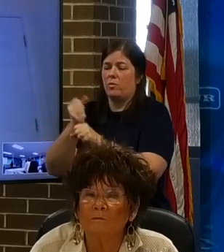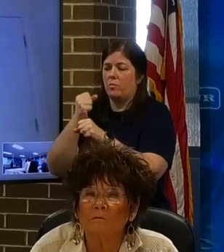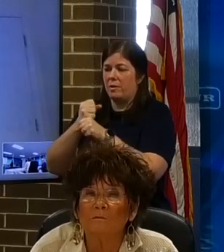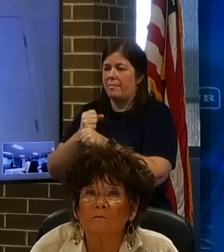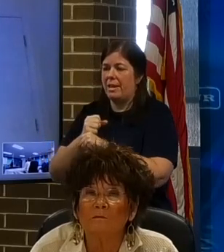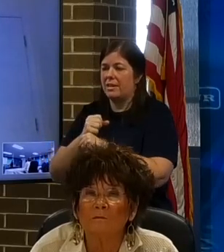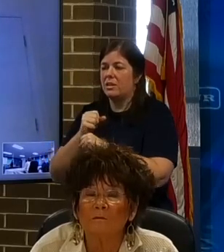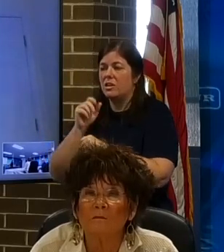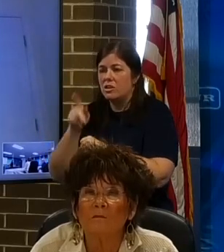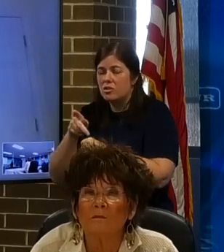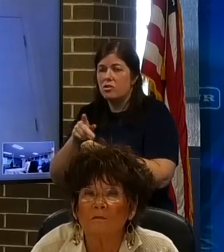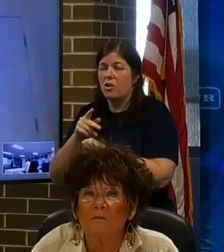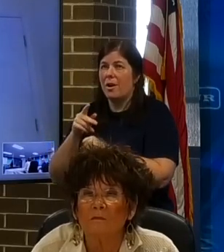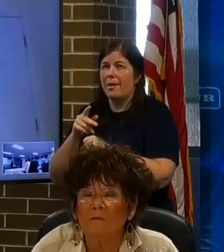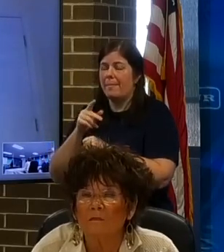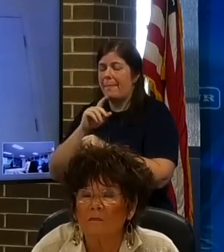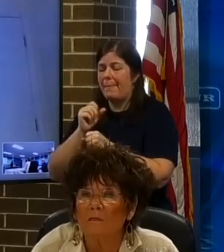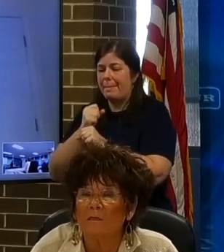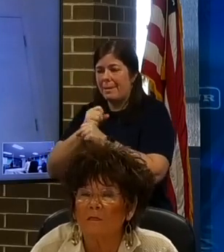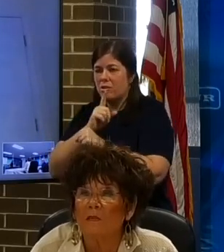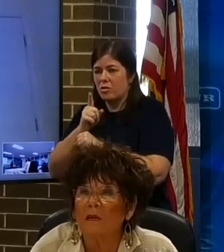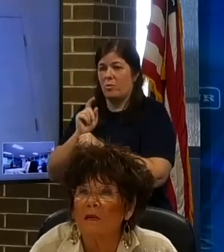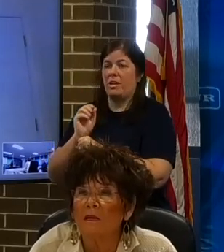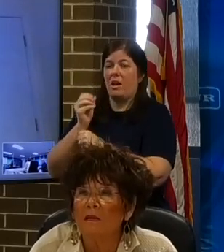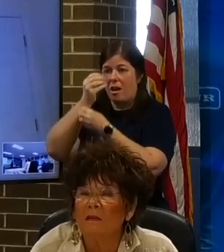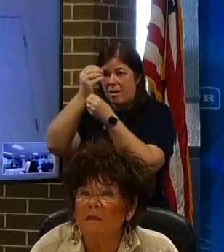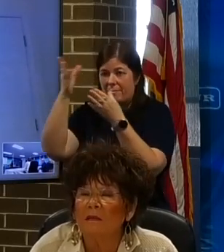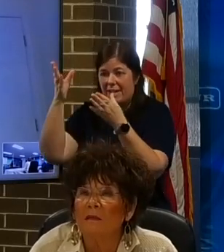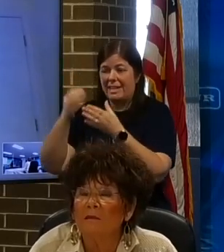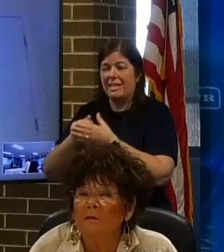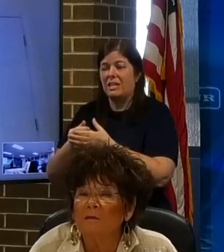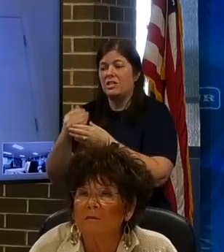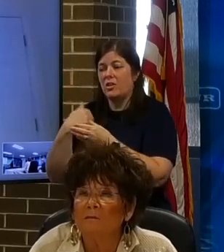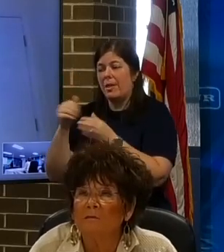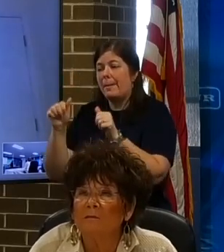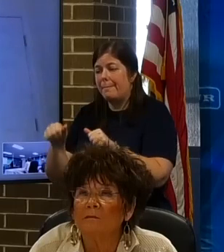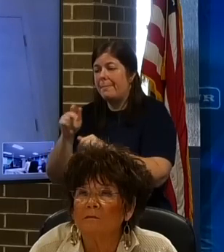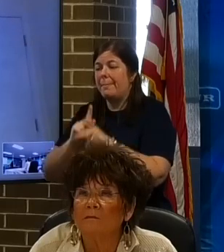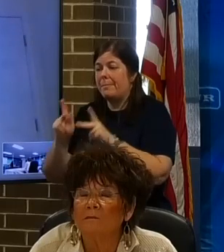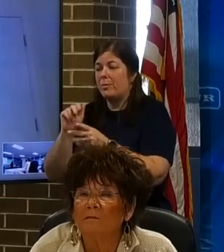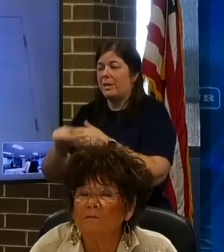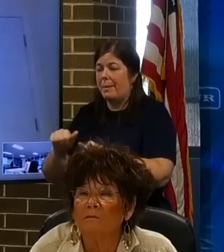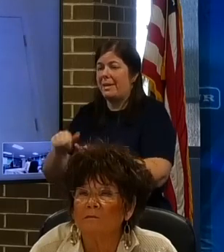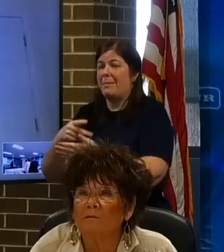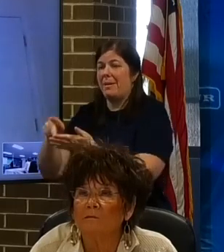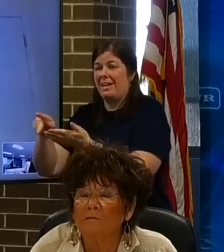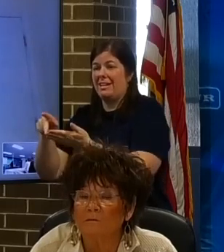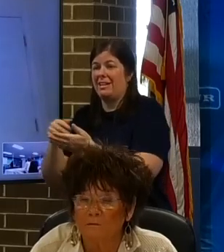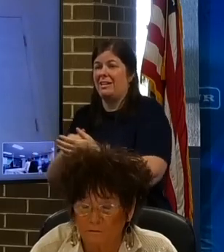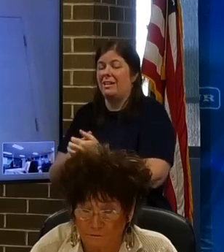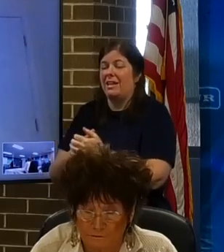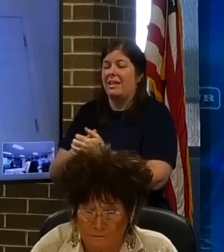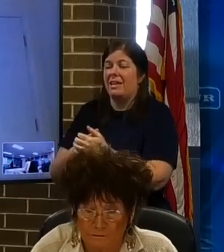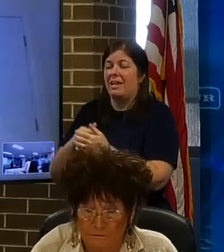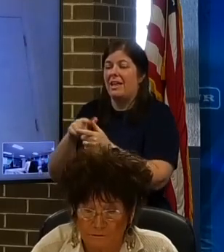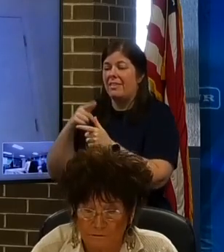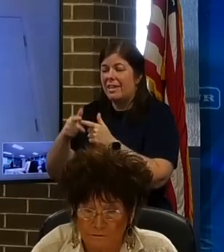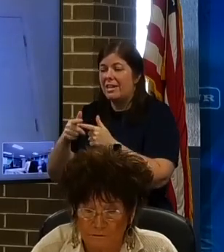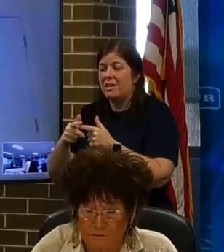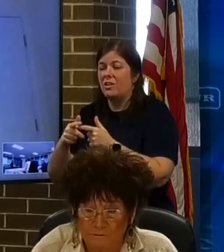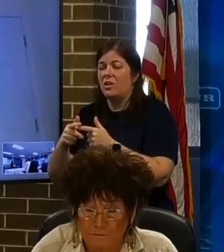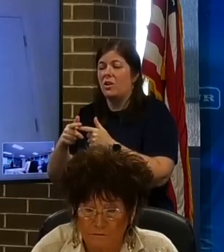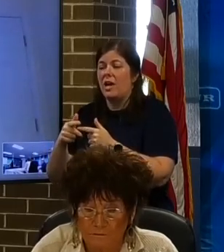update those processes so that we can get people paid. Once we feel good about we've turned the corner with the pandemic, then we'll